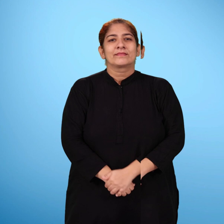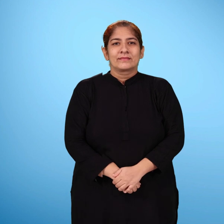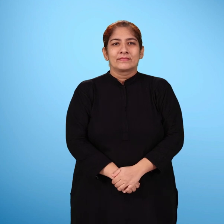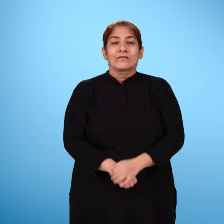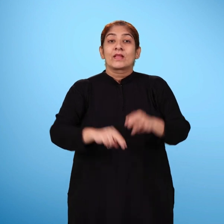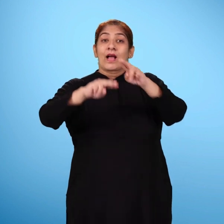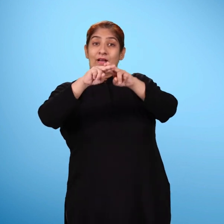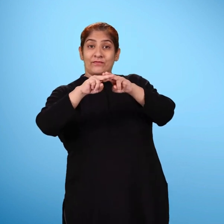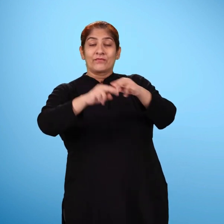Option F.